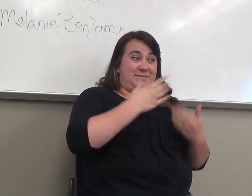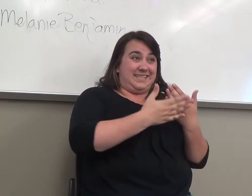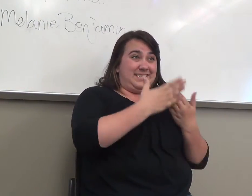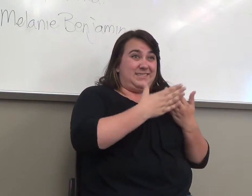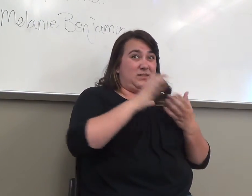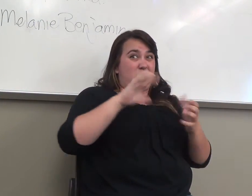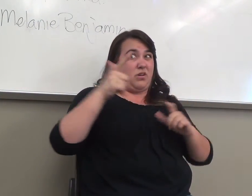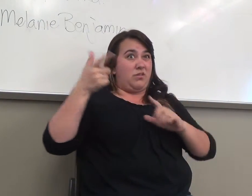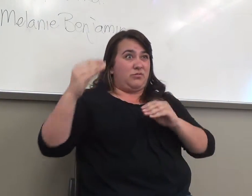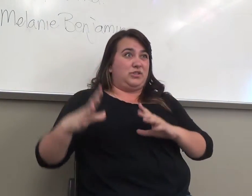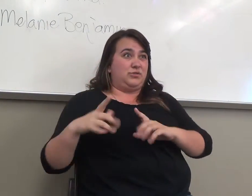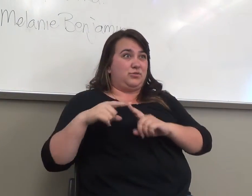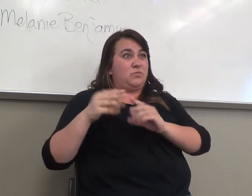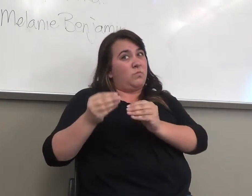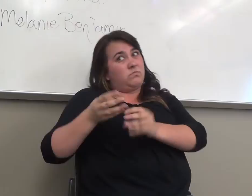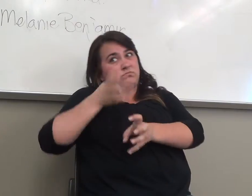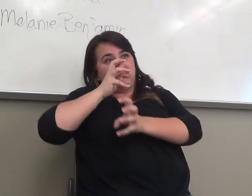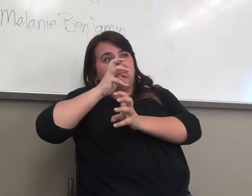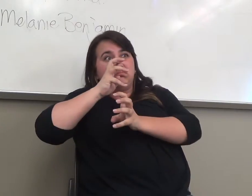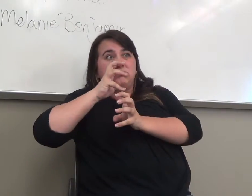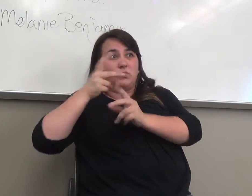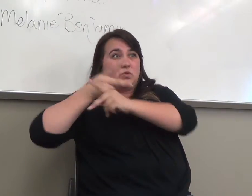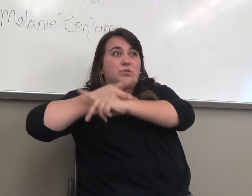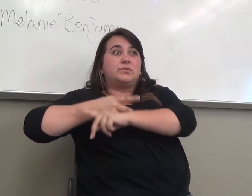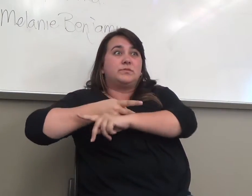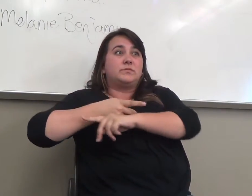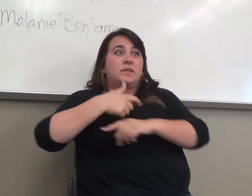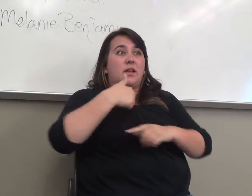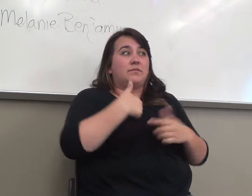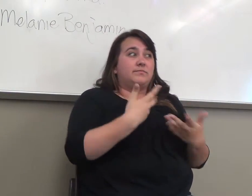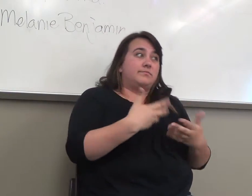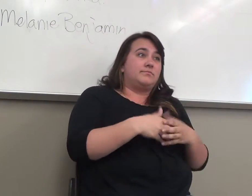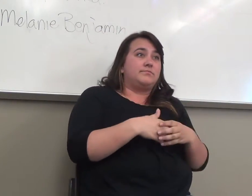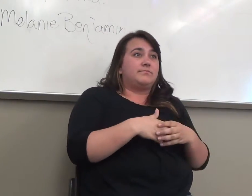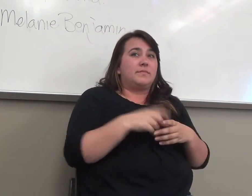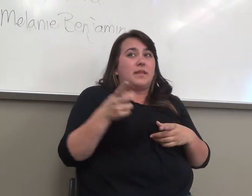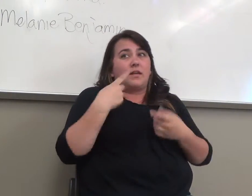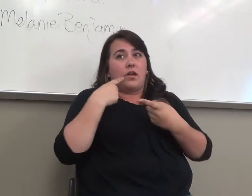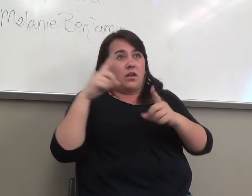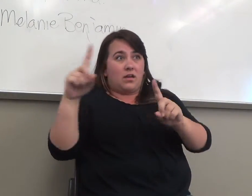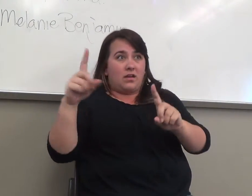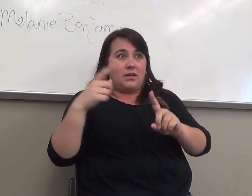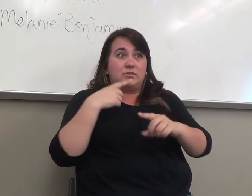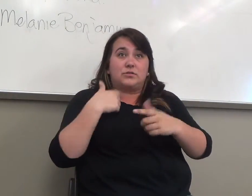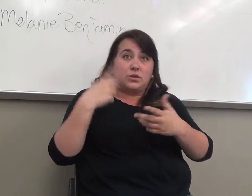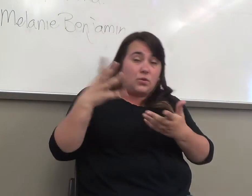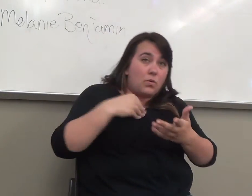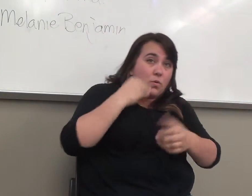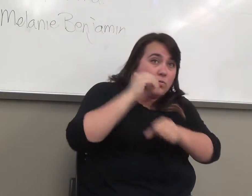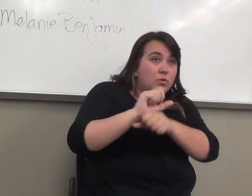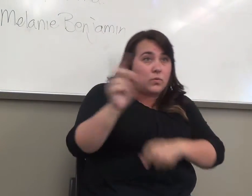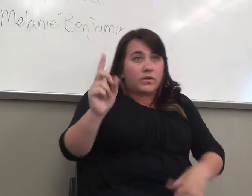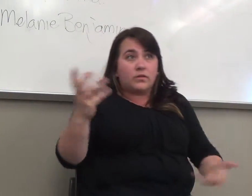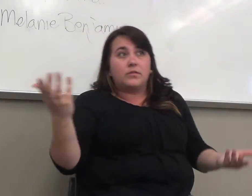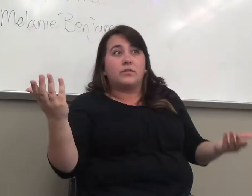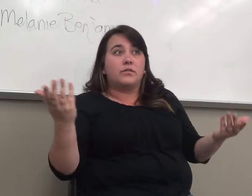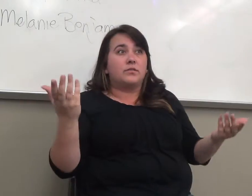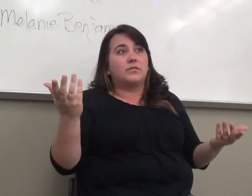teachers who just don't even announce things, and they say, okay, where is it? Okay, so